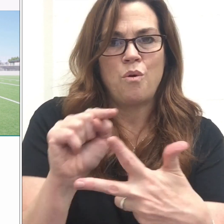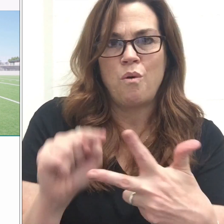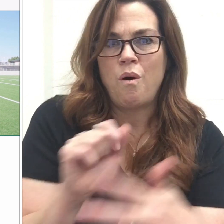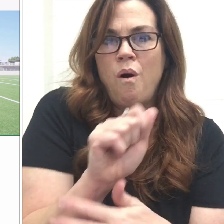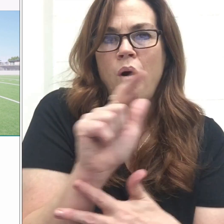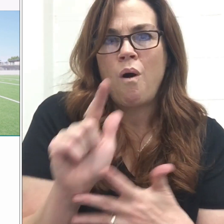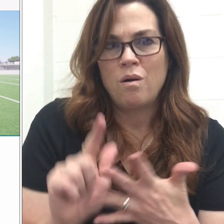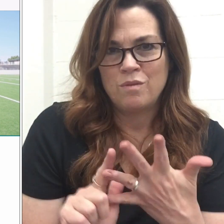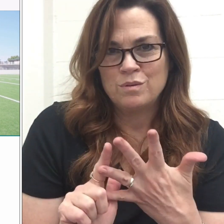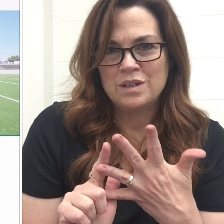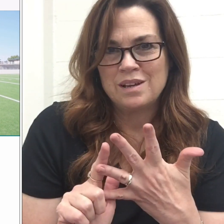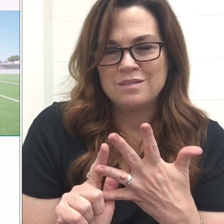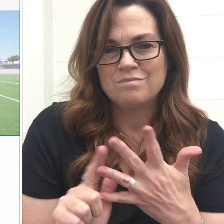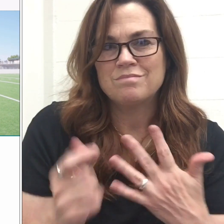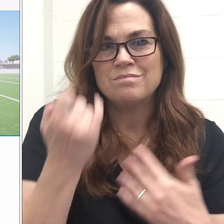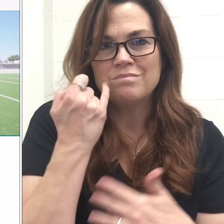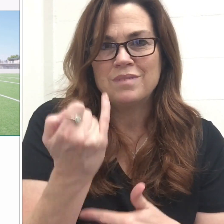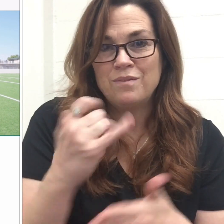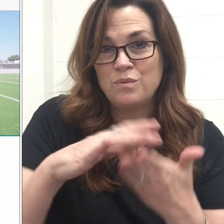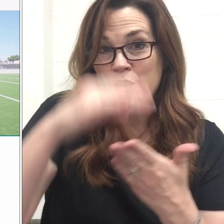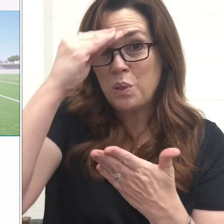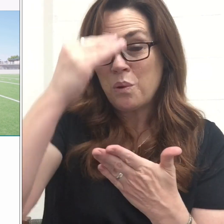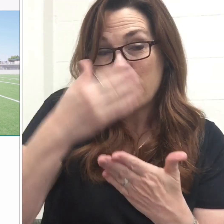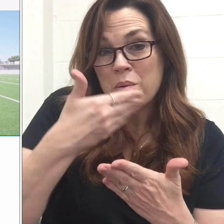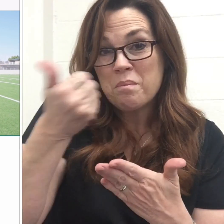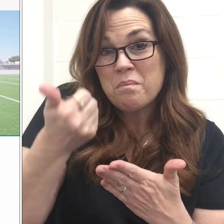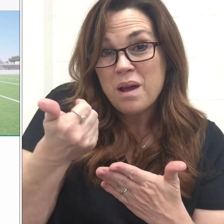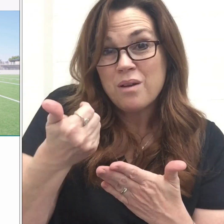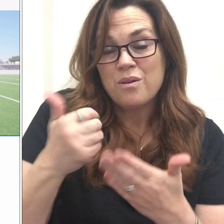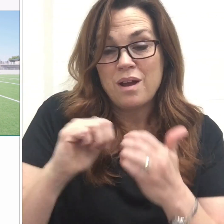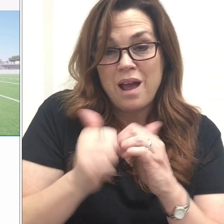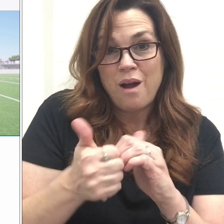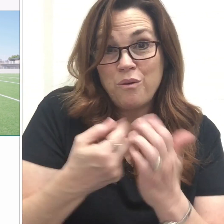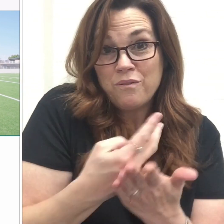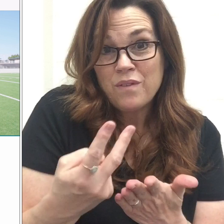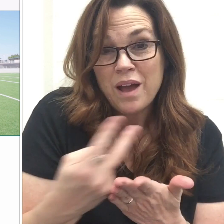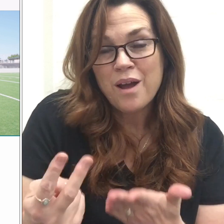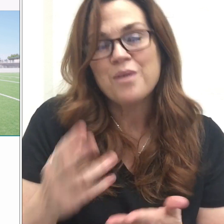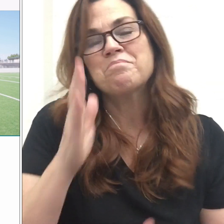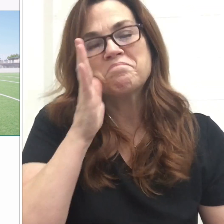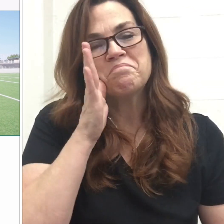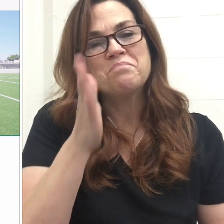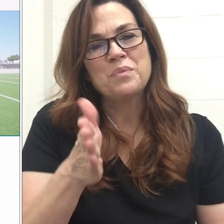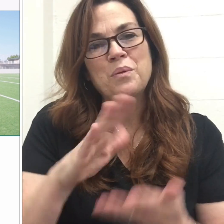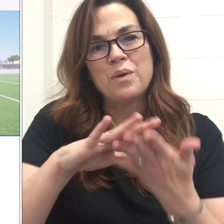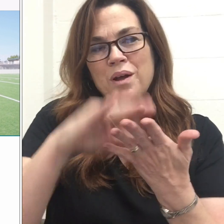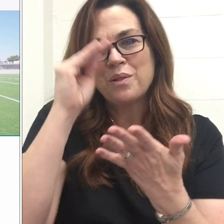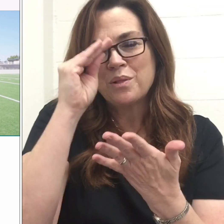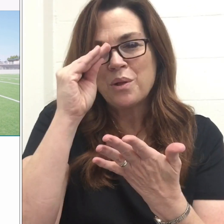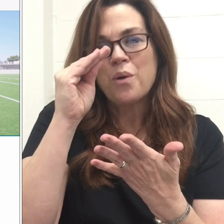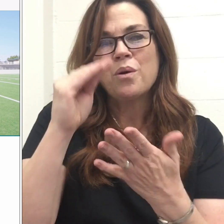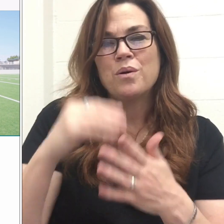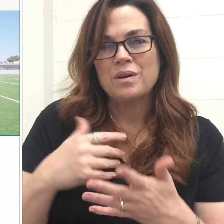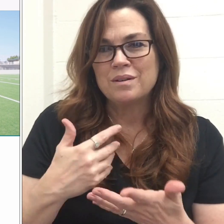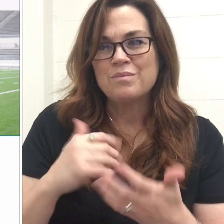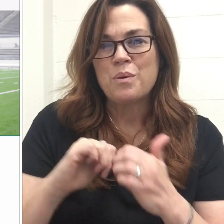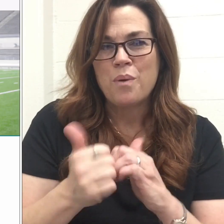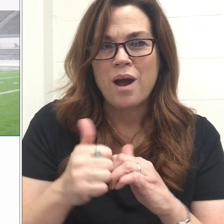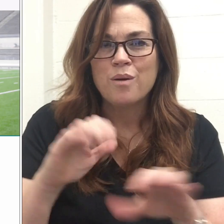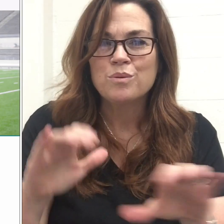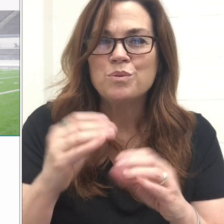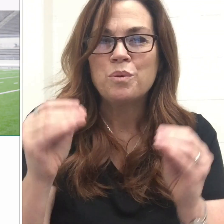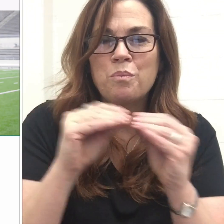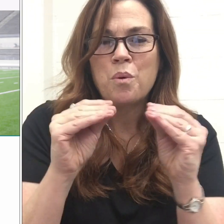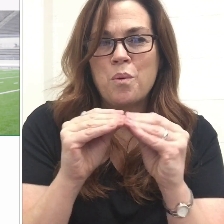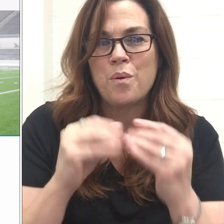those things. And when you learn to fail better, you will learn to win more. Listen to me, friends, I don't know your goals